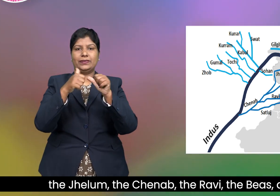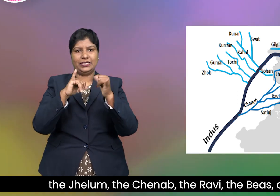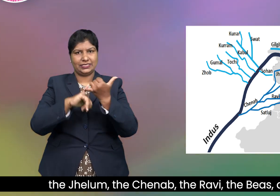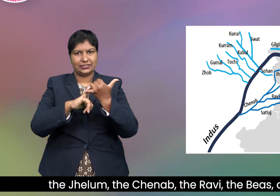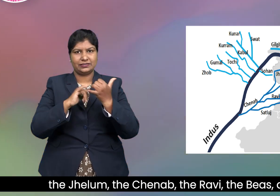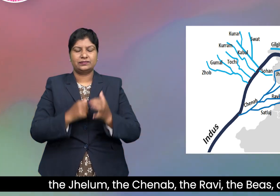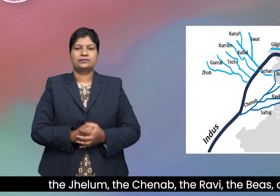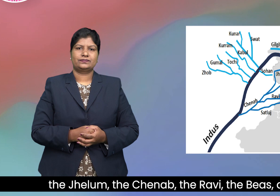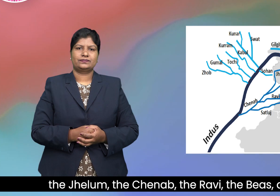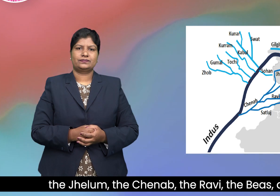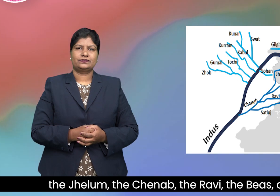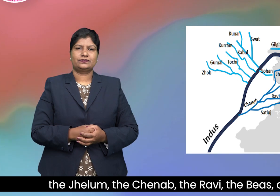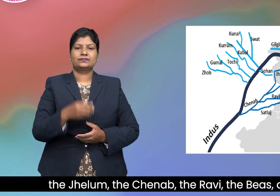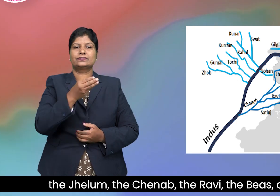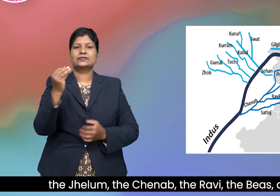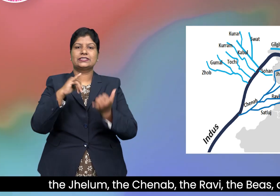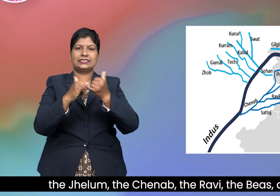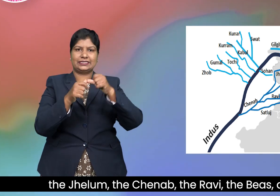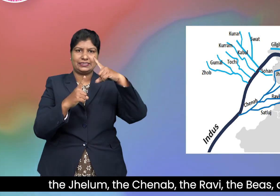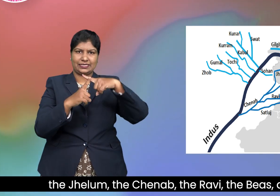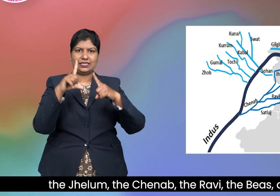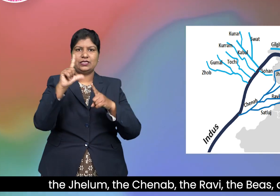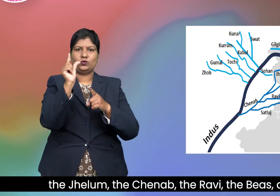and the Sutlach